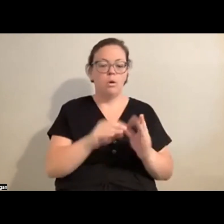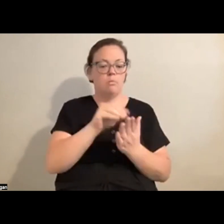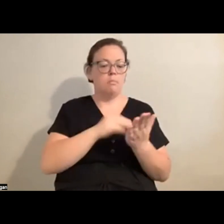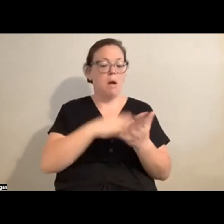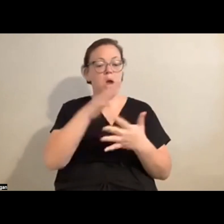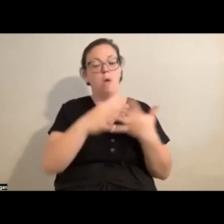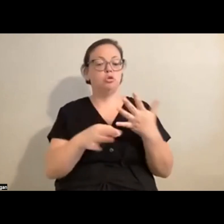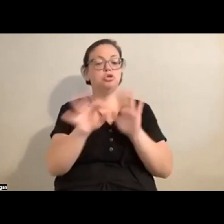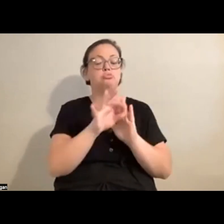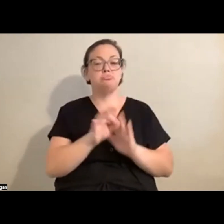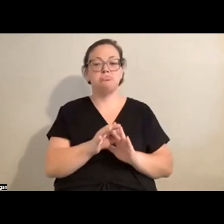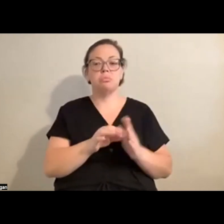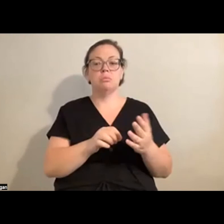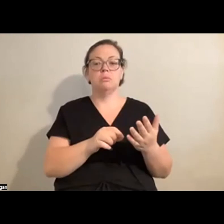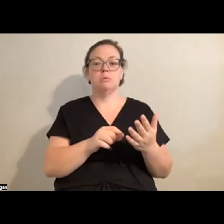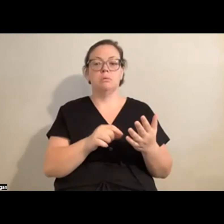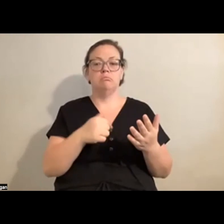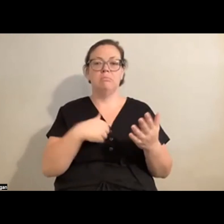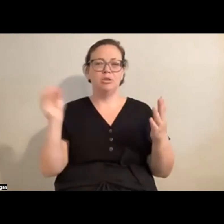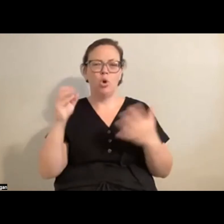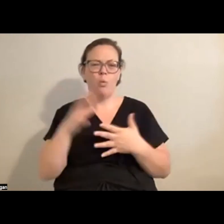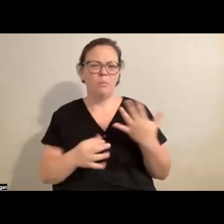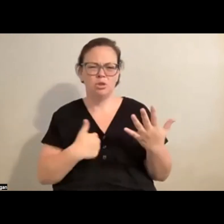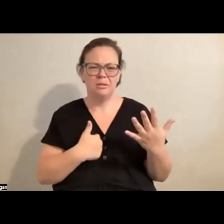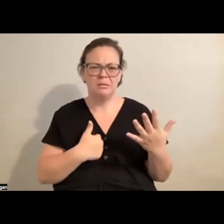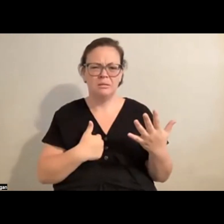options. I had no option.